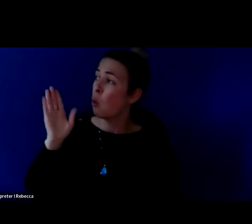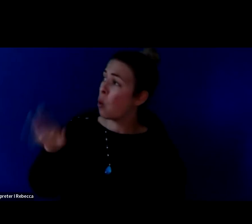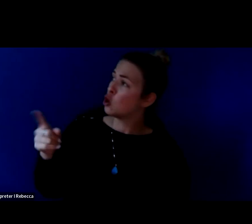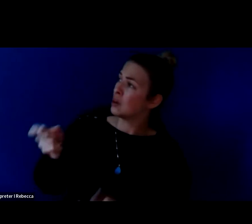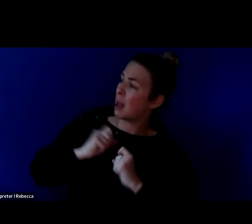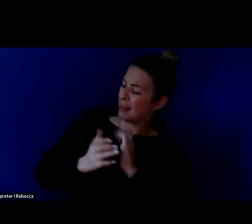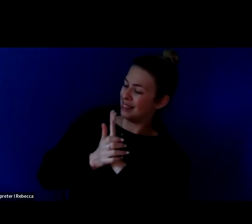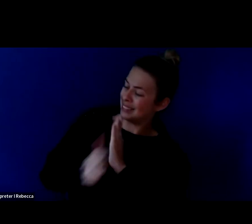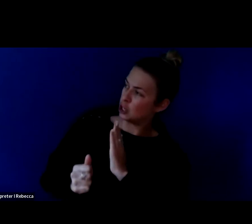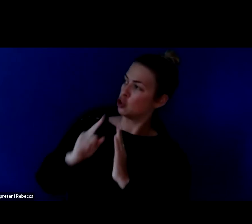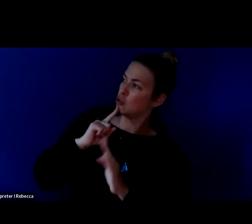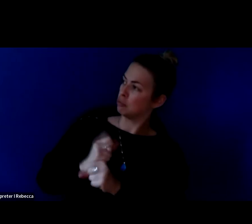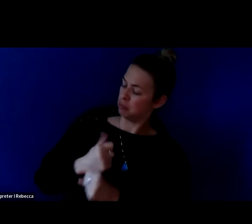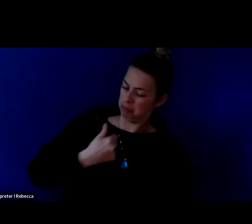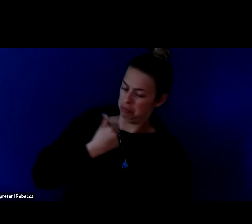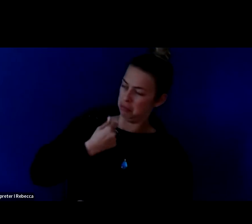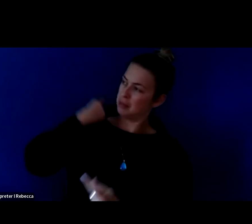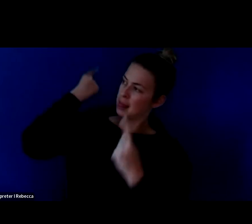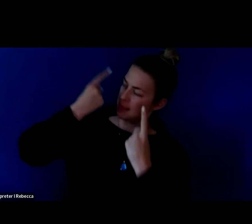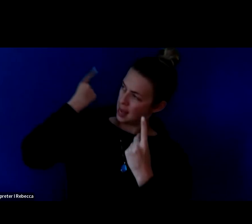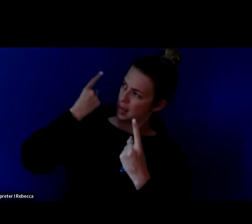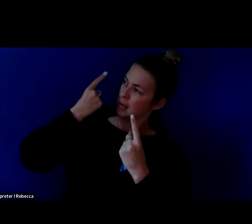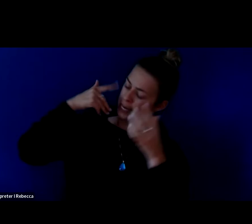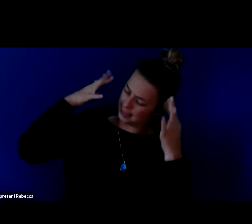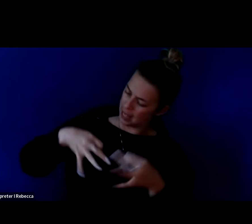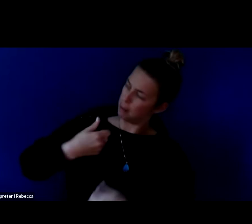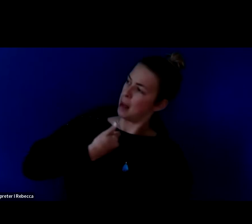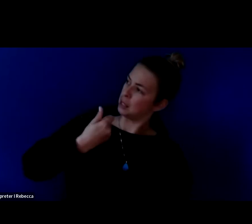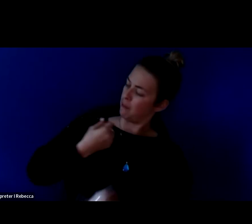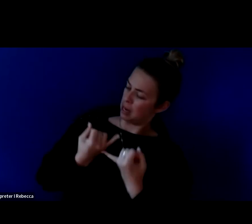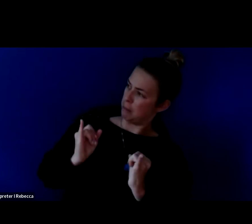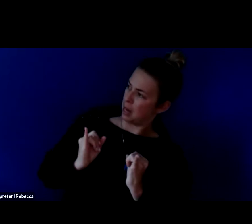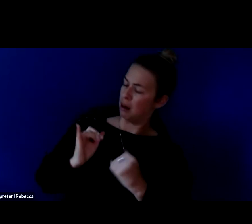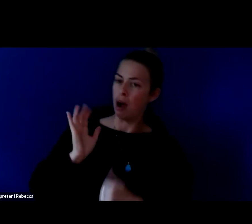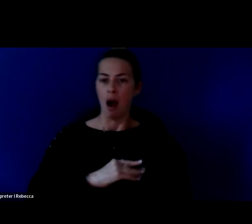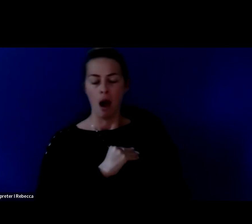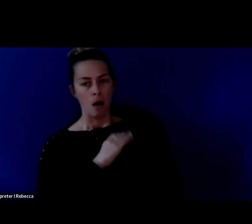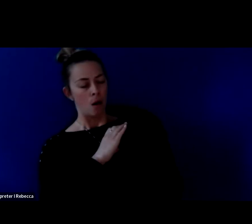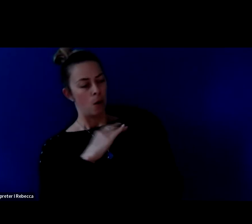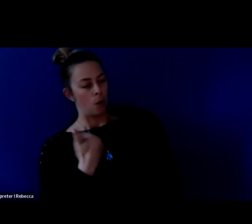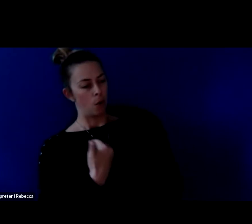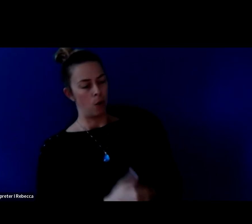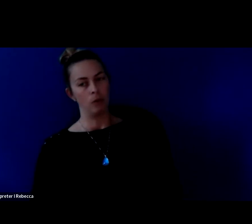the abilities, and the dispositions to think for yourself as a democracy demands?